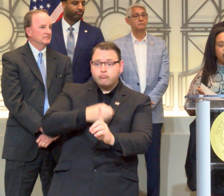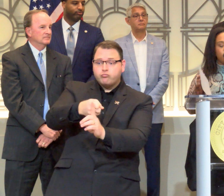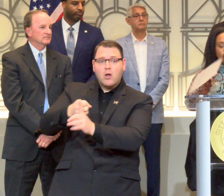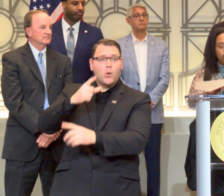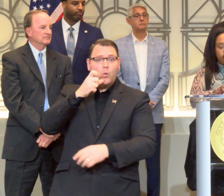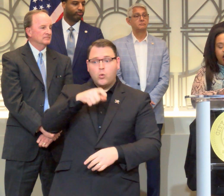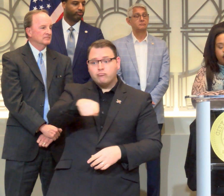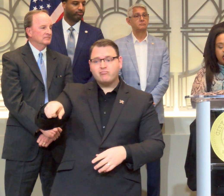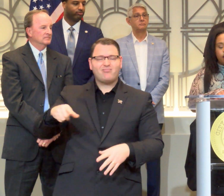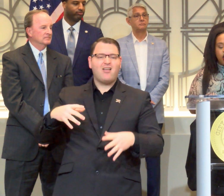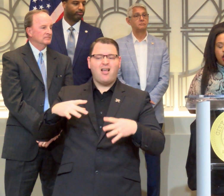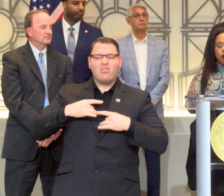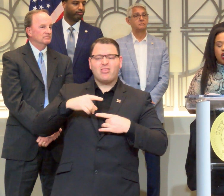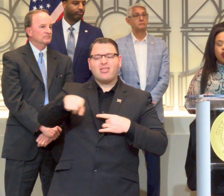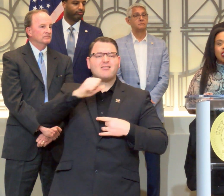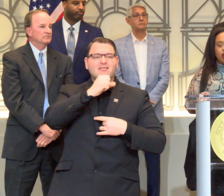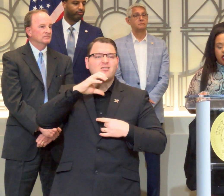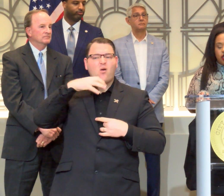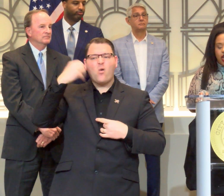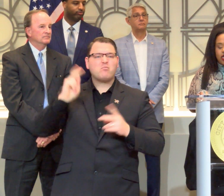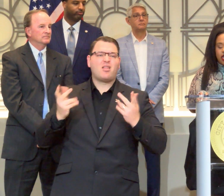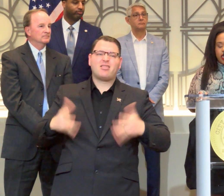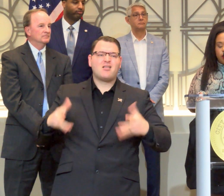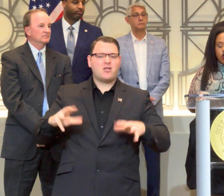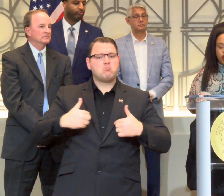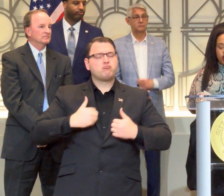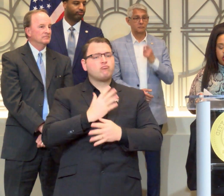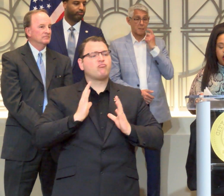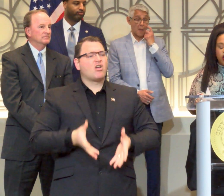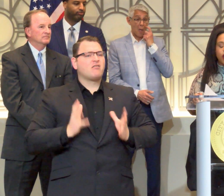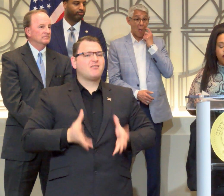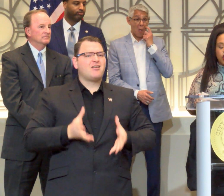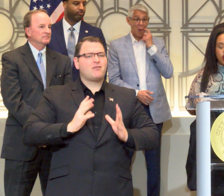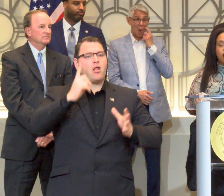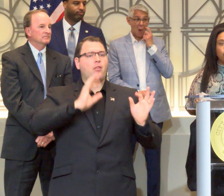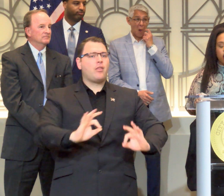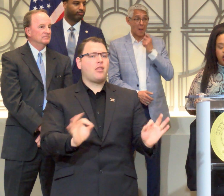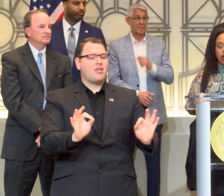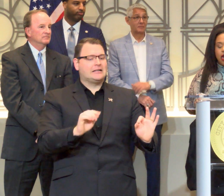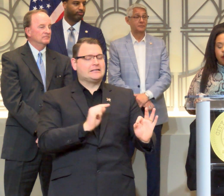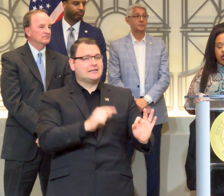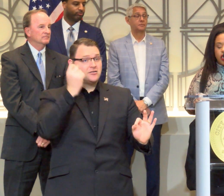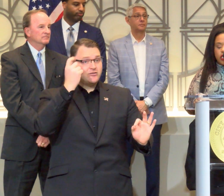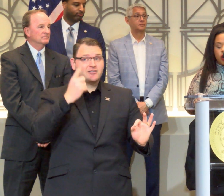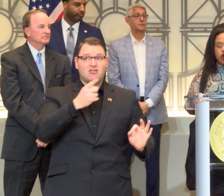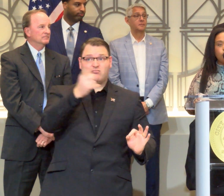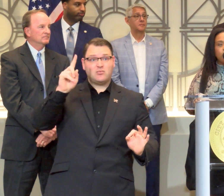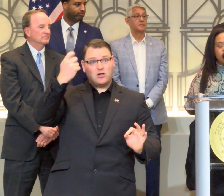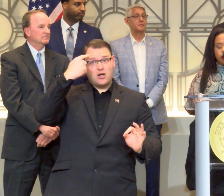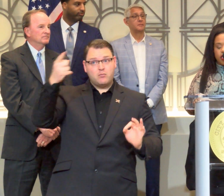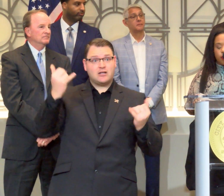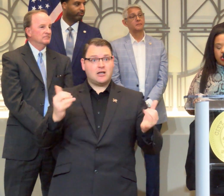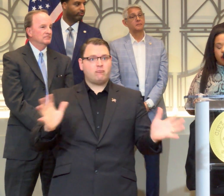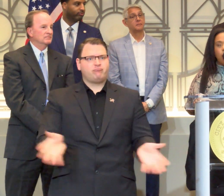getting sick with the coronavirus. But increasingly, United States health officials have warning that millennials could also